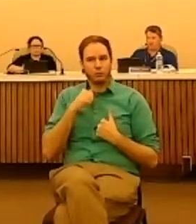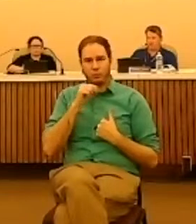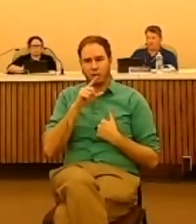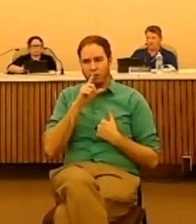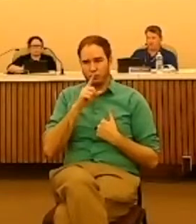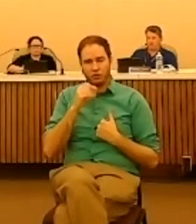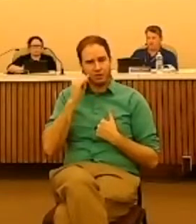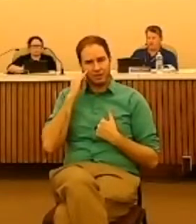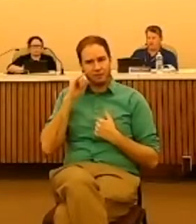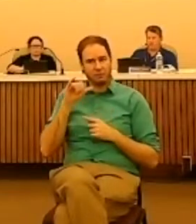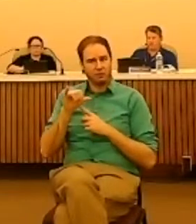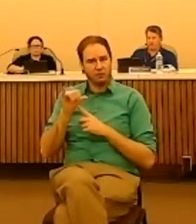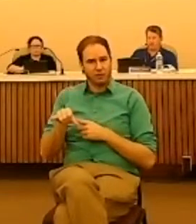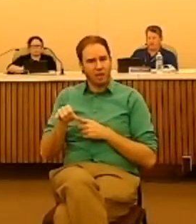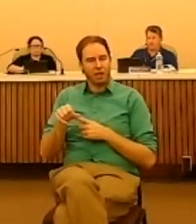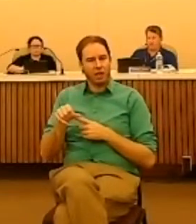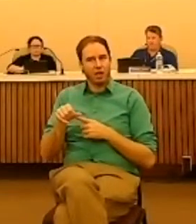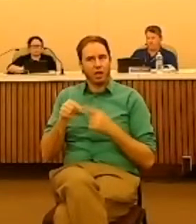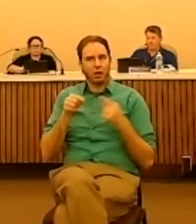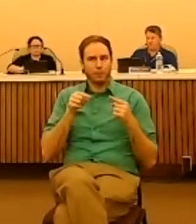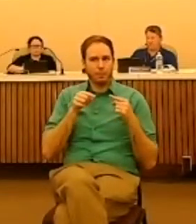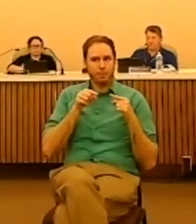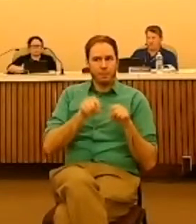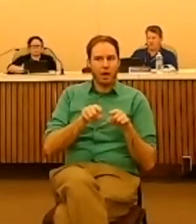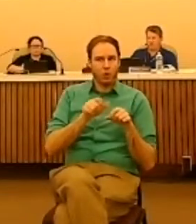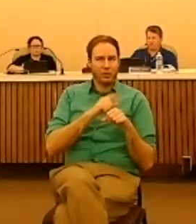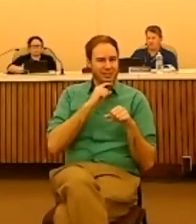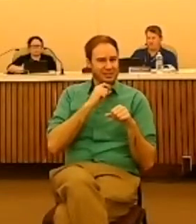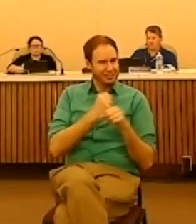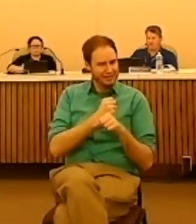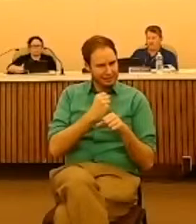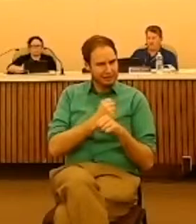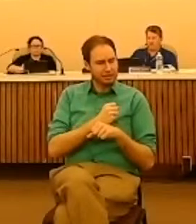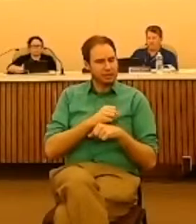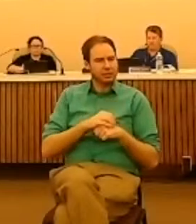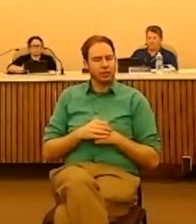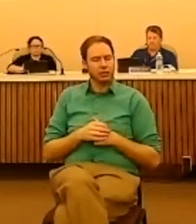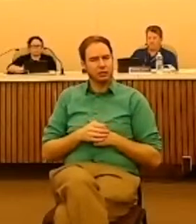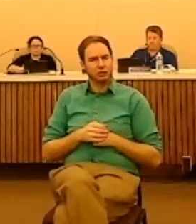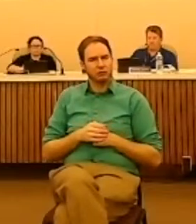bears with statistics.